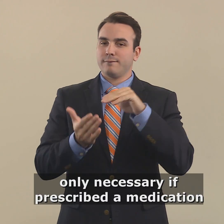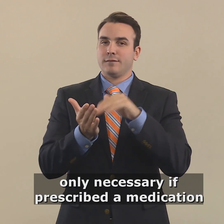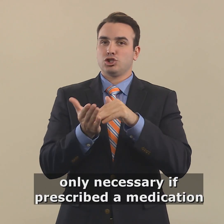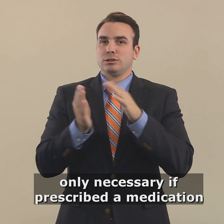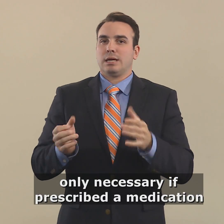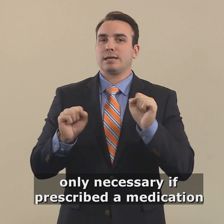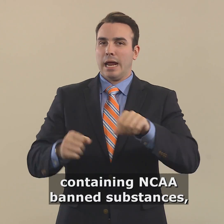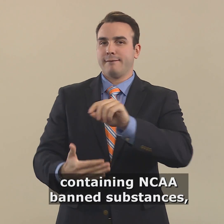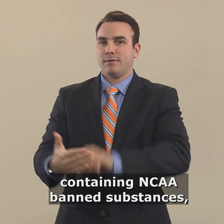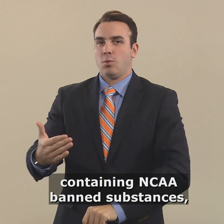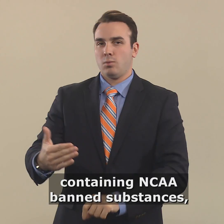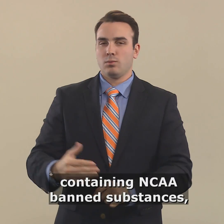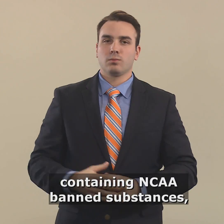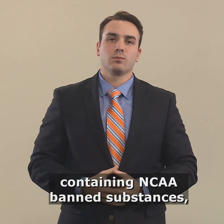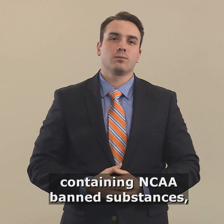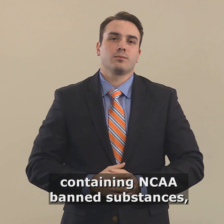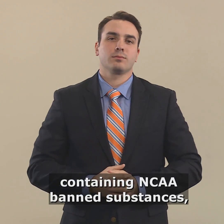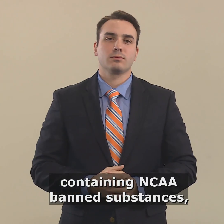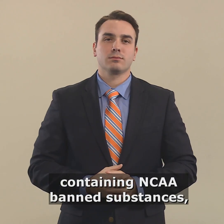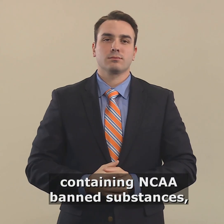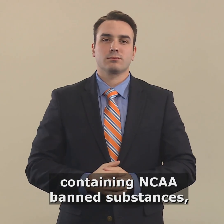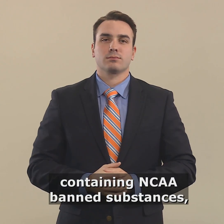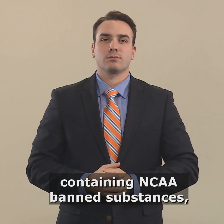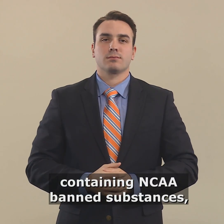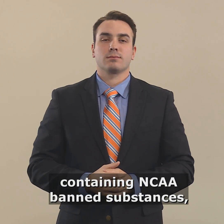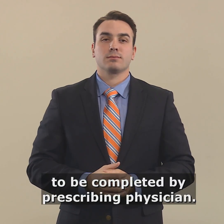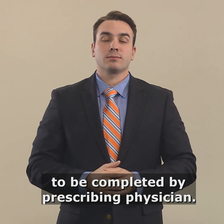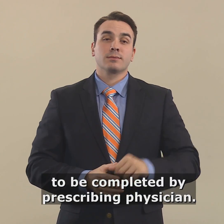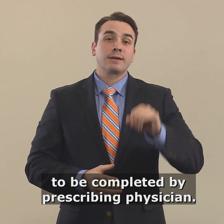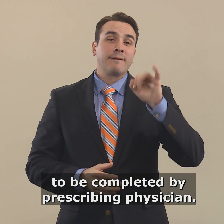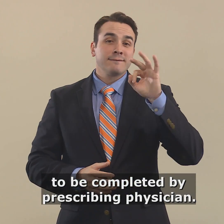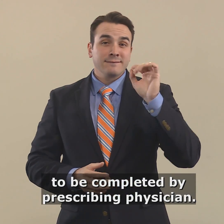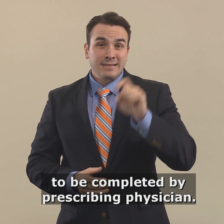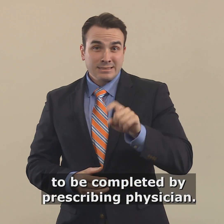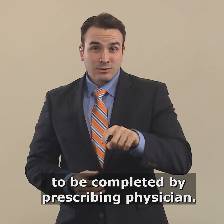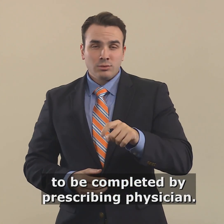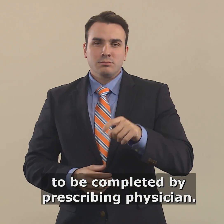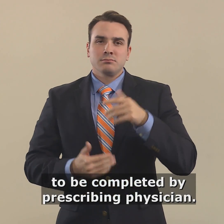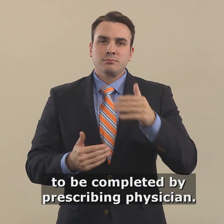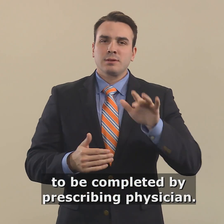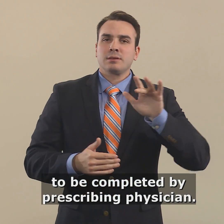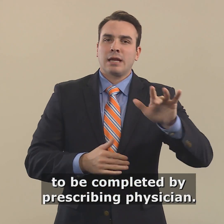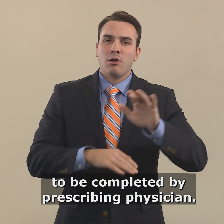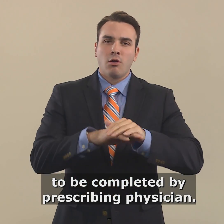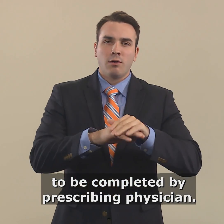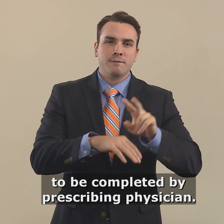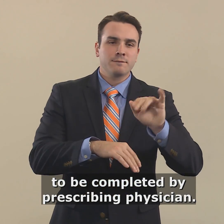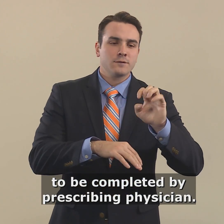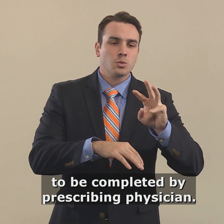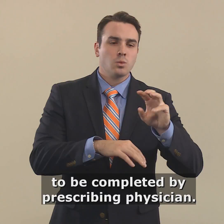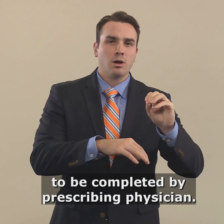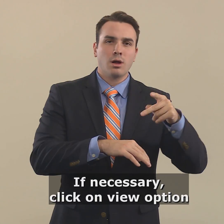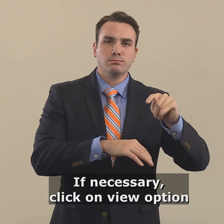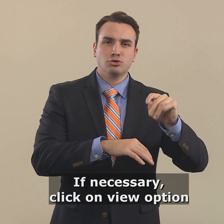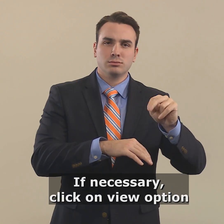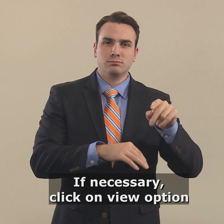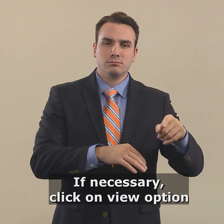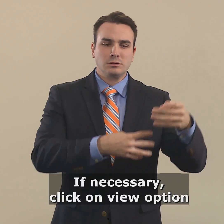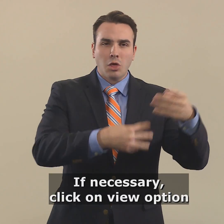a medication containing NCAA banned substances to be completed by prescribing physician. If